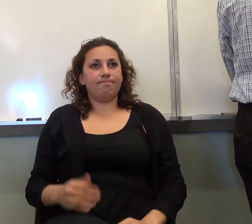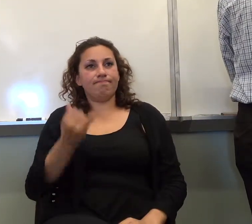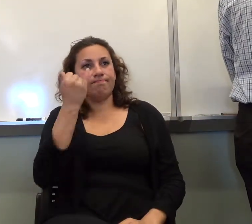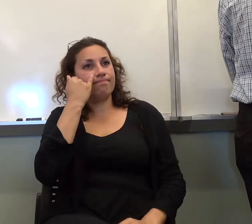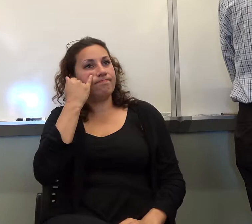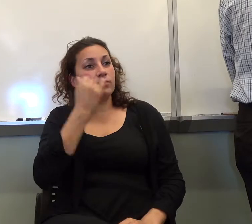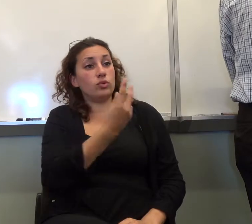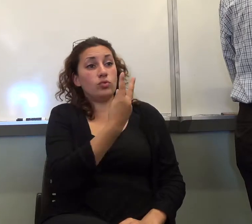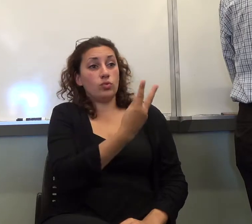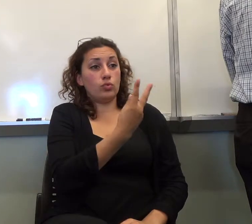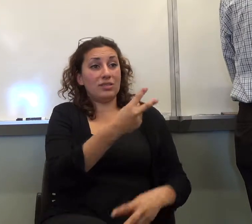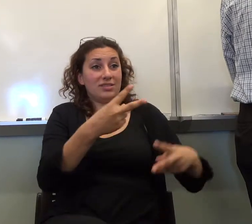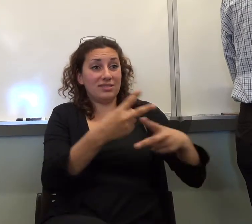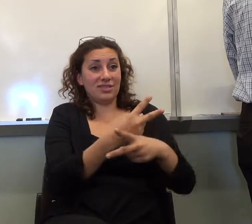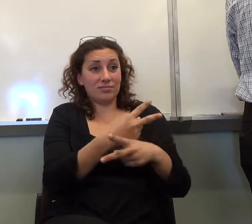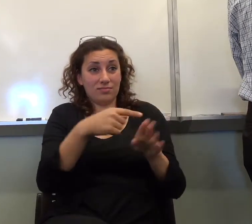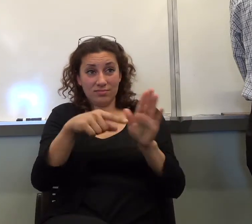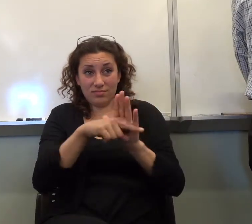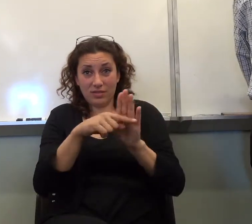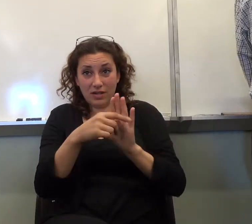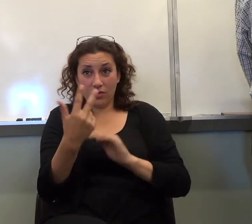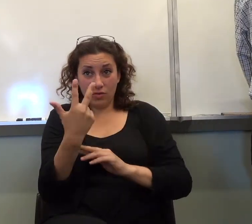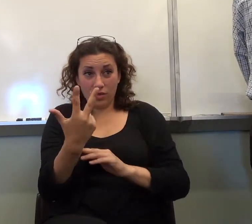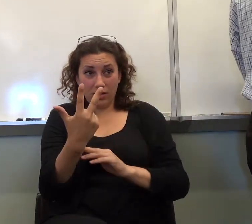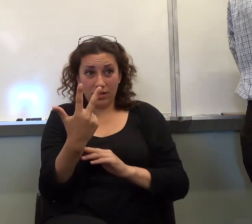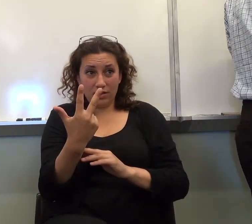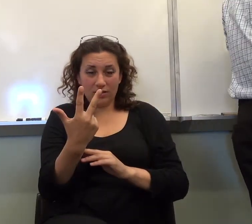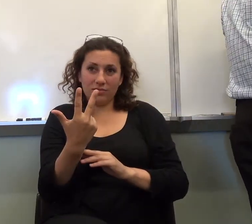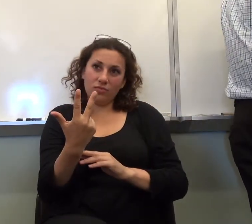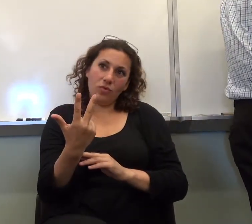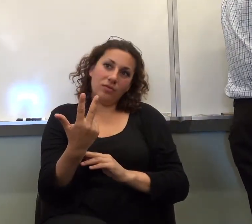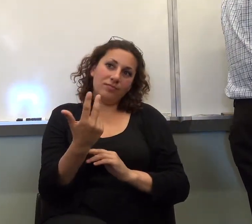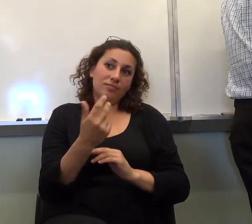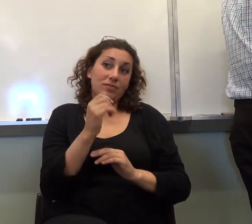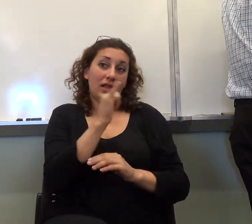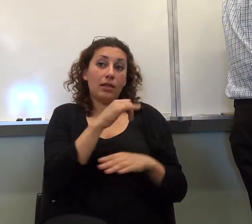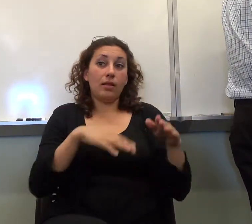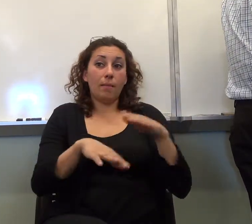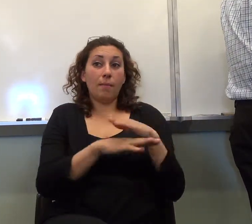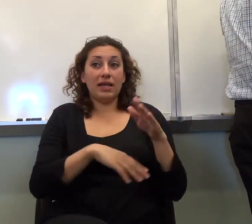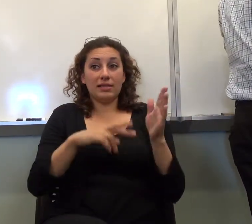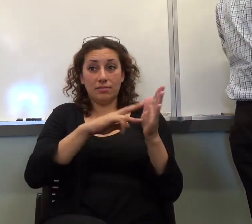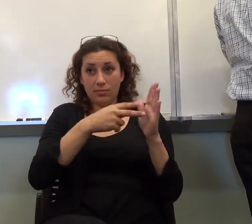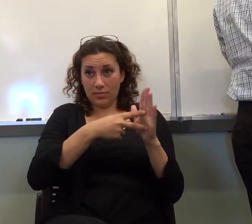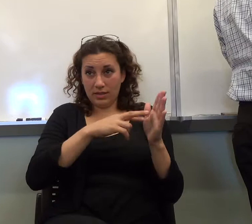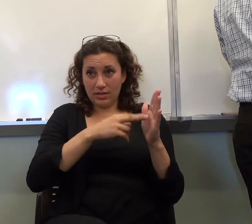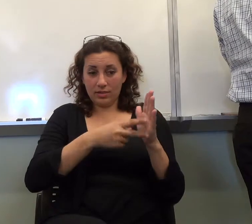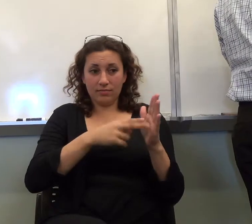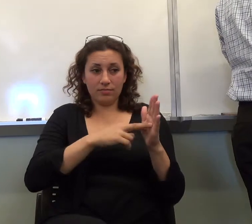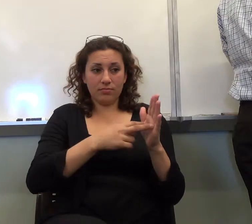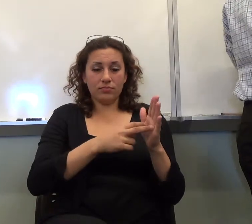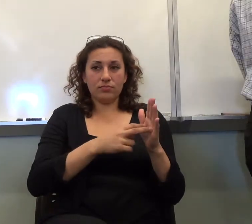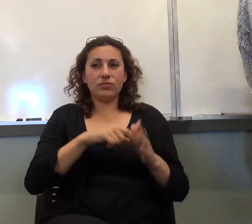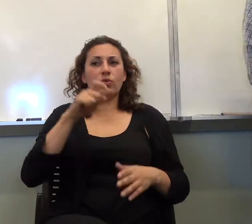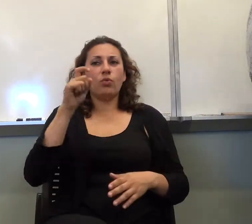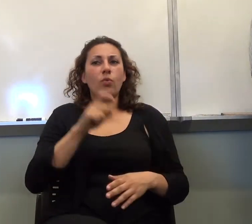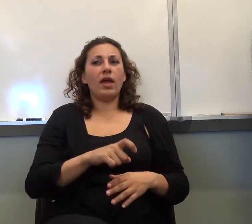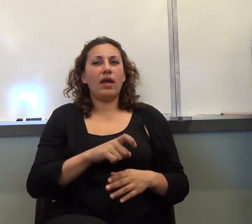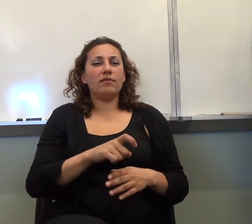a minus 3. Well, according to our basic definition, we'd have to interpret it as